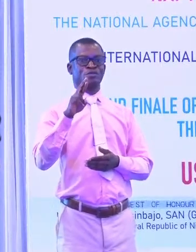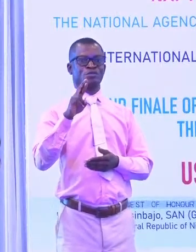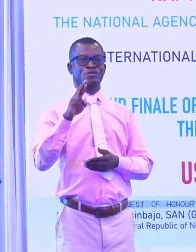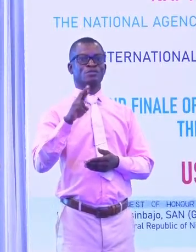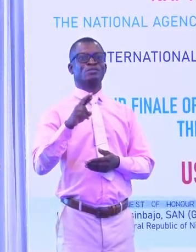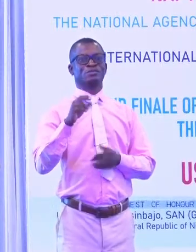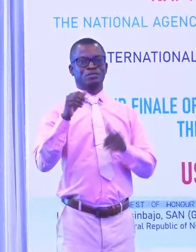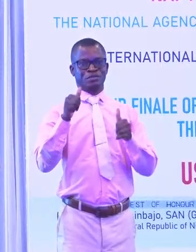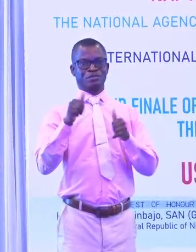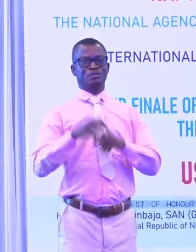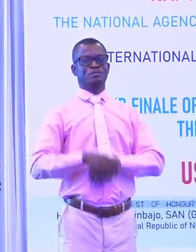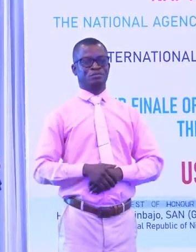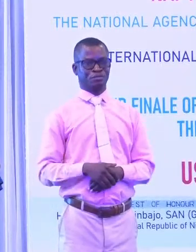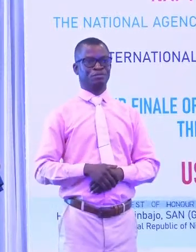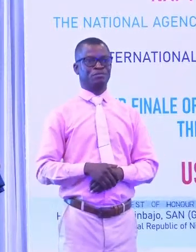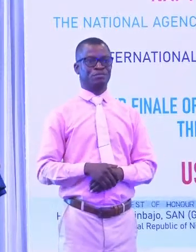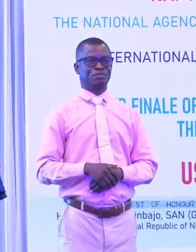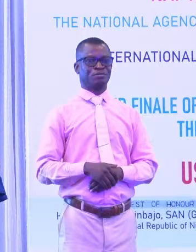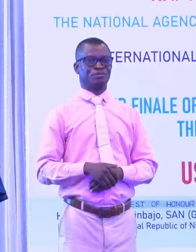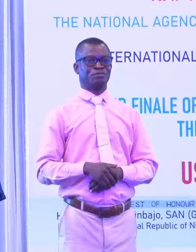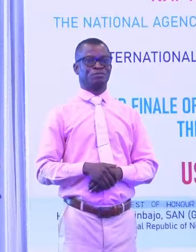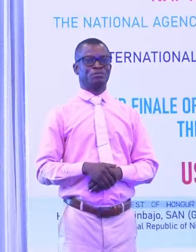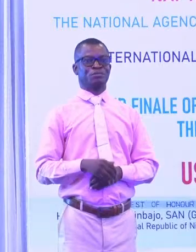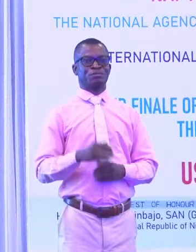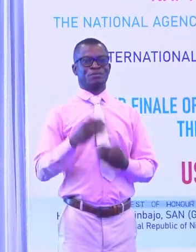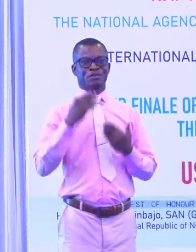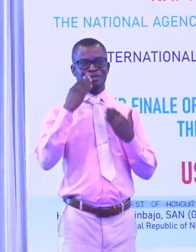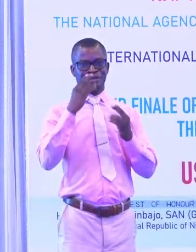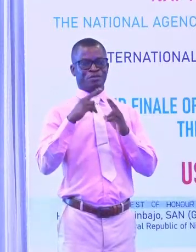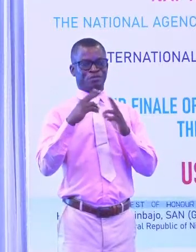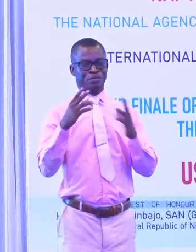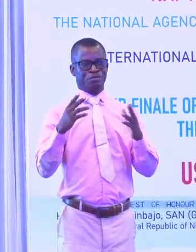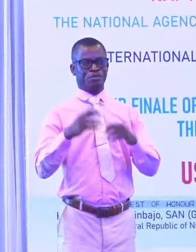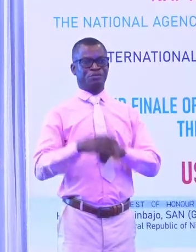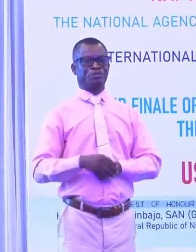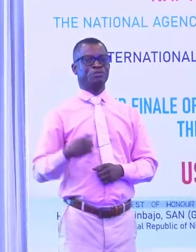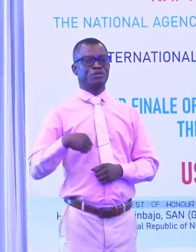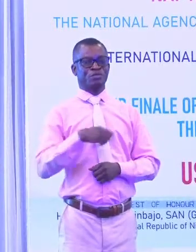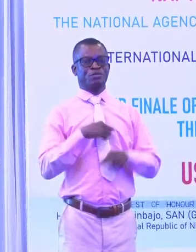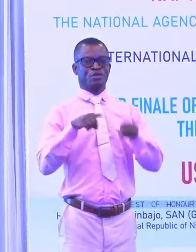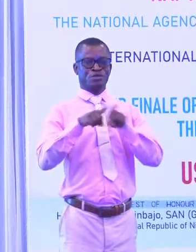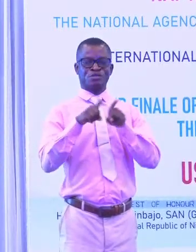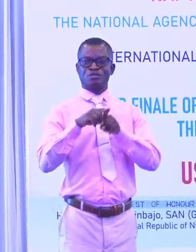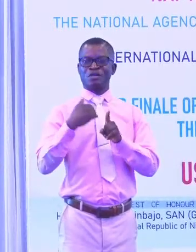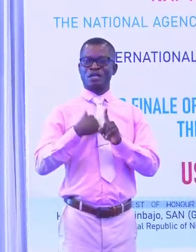All right, that's him there. All right, thank you very much. We also